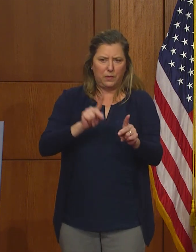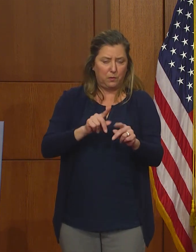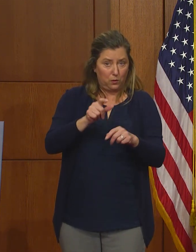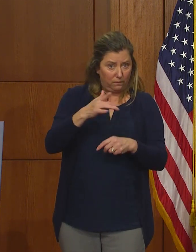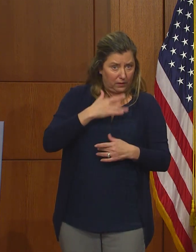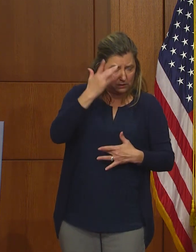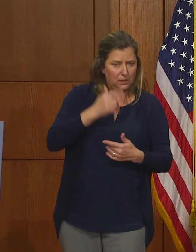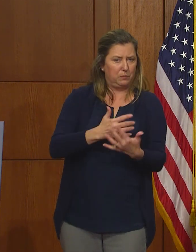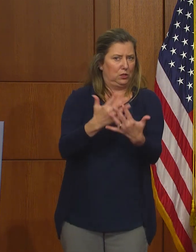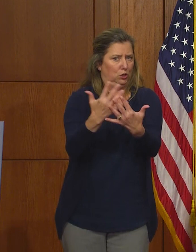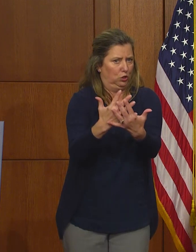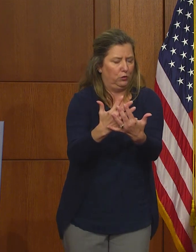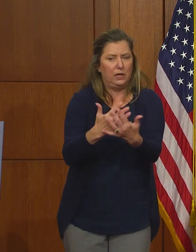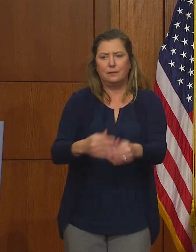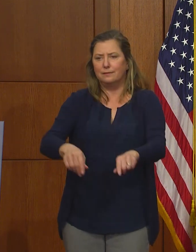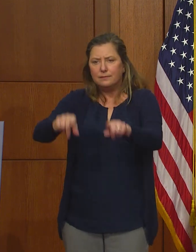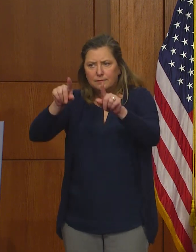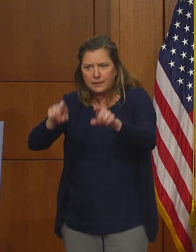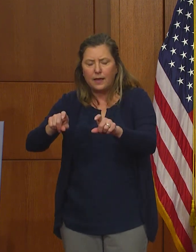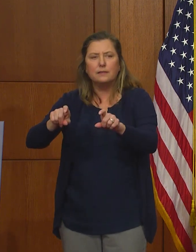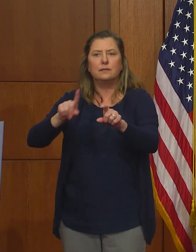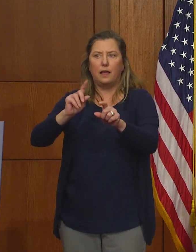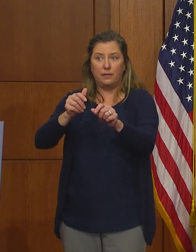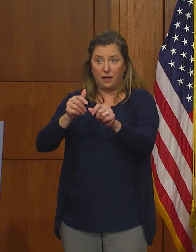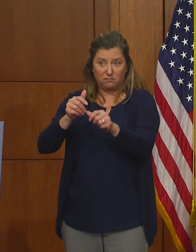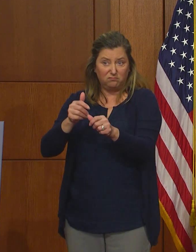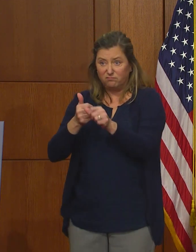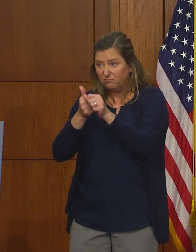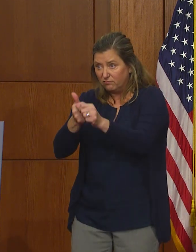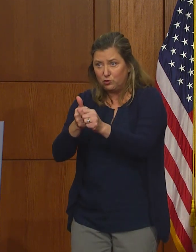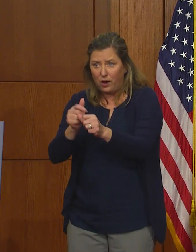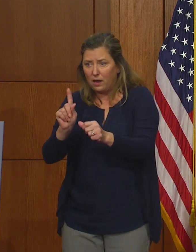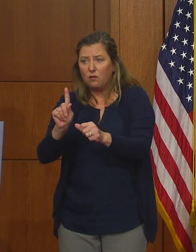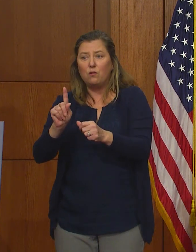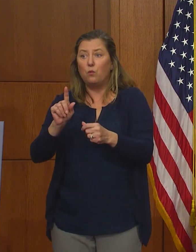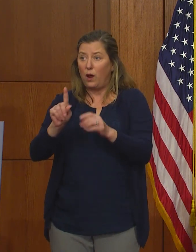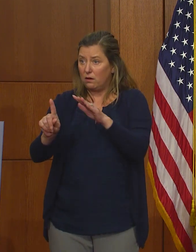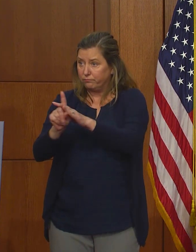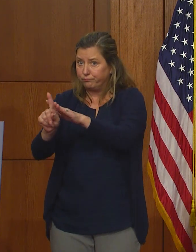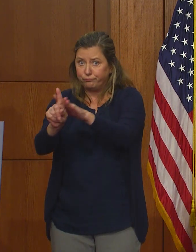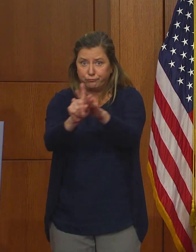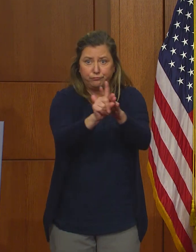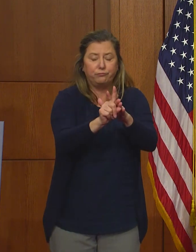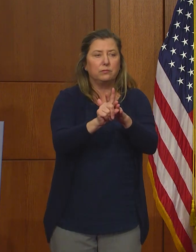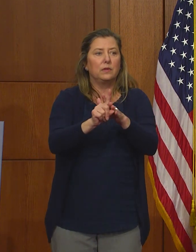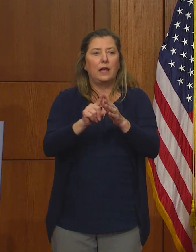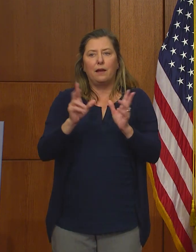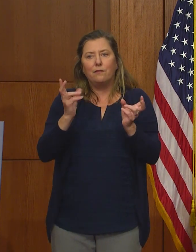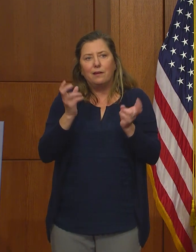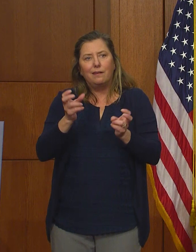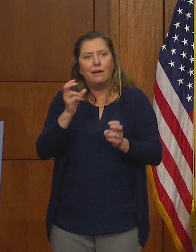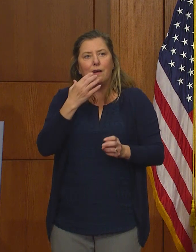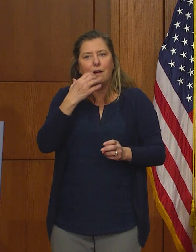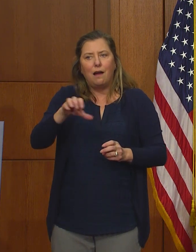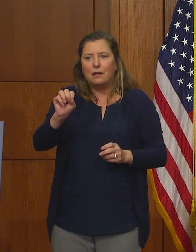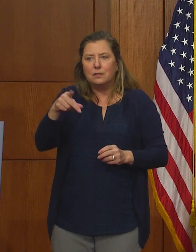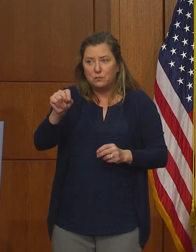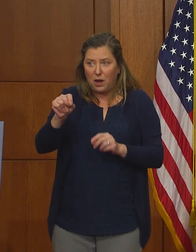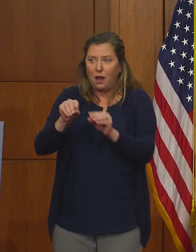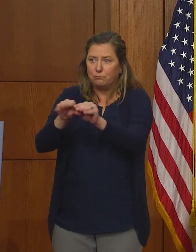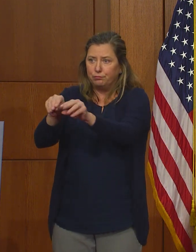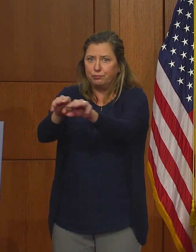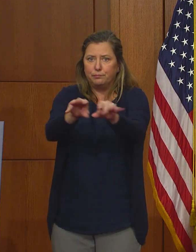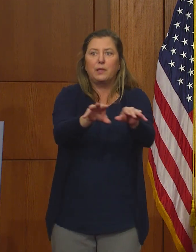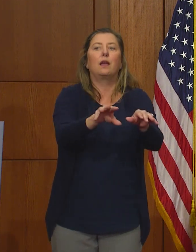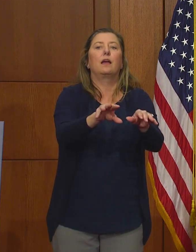then testing, and then being able to track throughout Virginia where the cases are, whether they're hot spots or not. And so I'm going to let